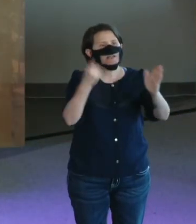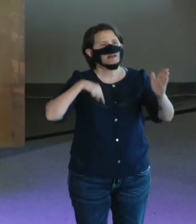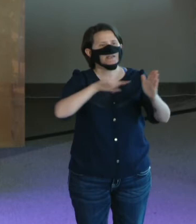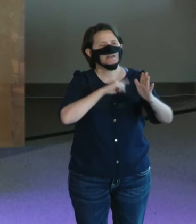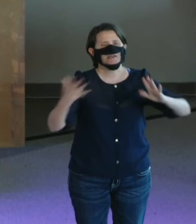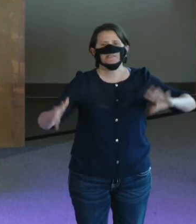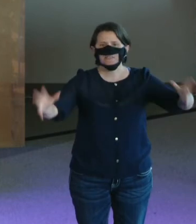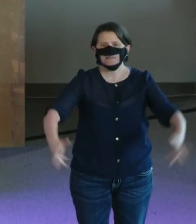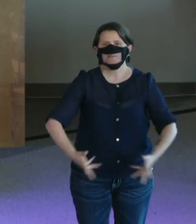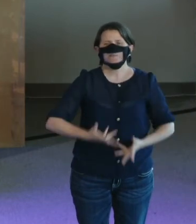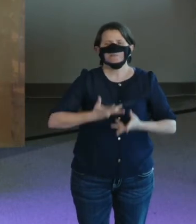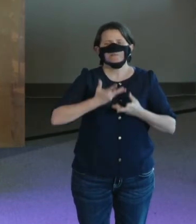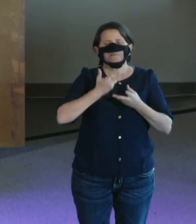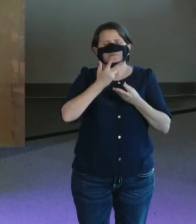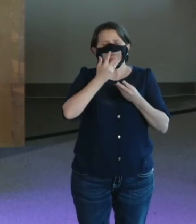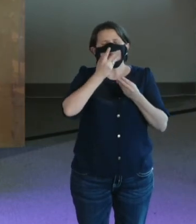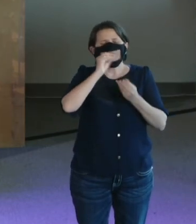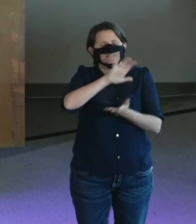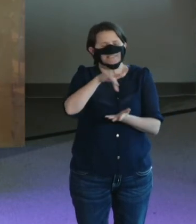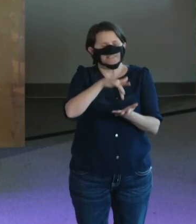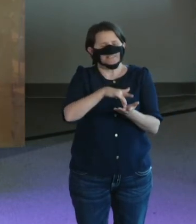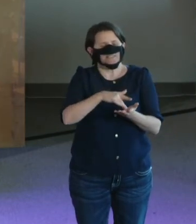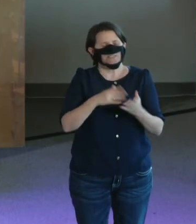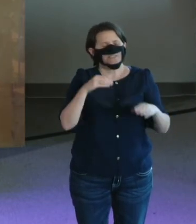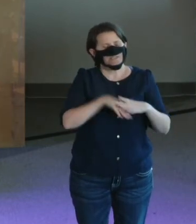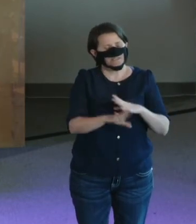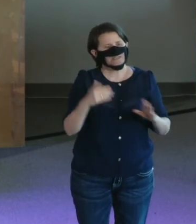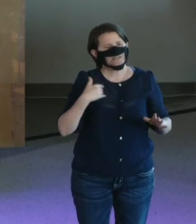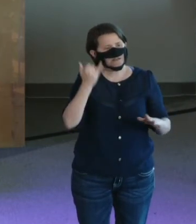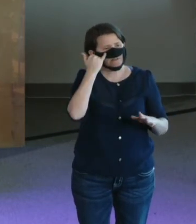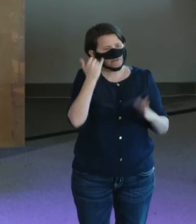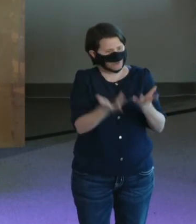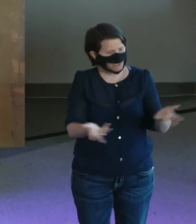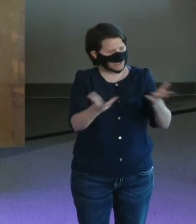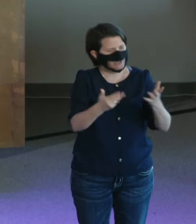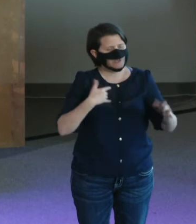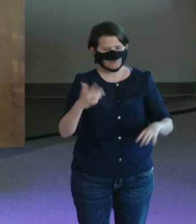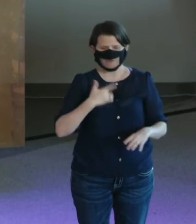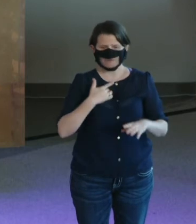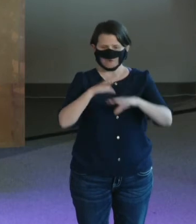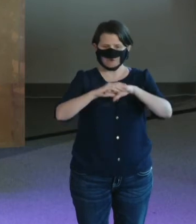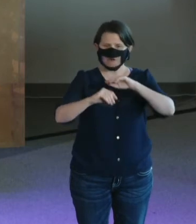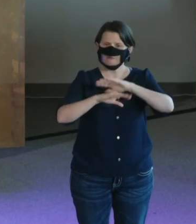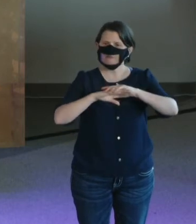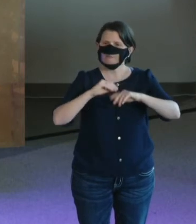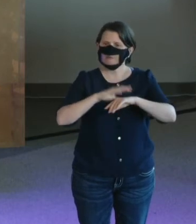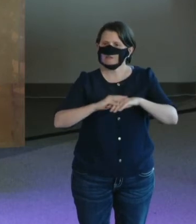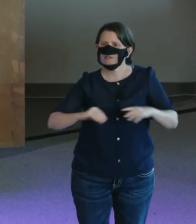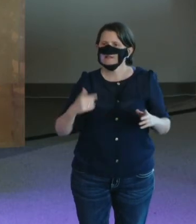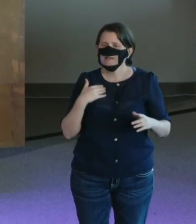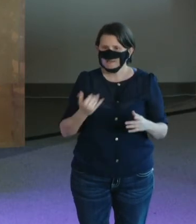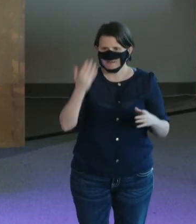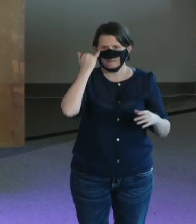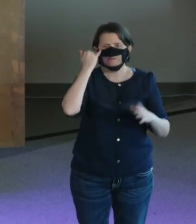And center in. If you're in the sanctuary and you feel comfortable, please close your eyes. If you're online, please make sure it's safe to